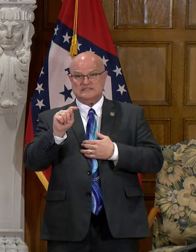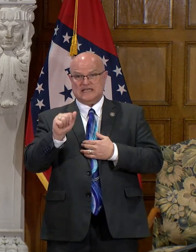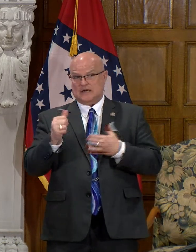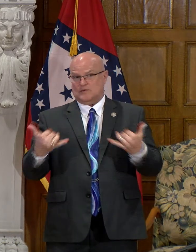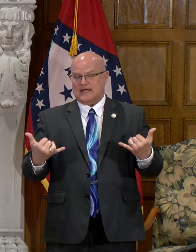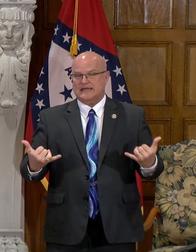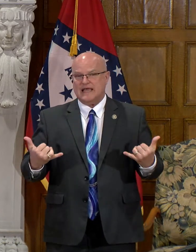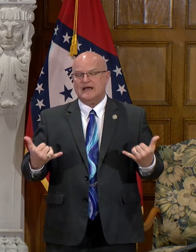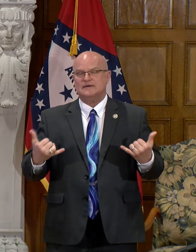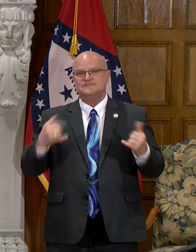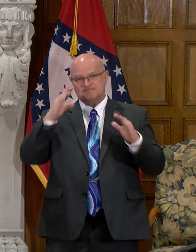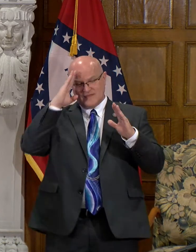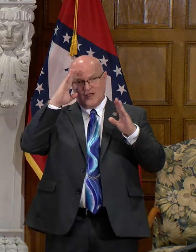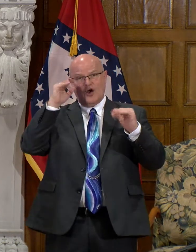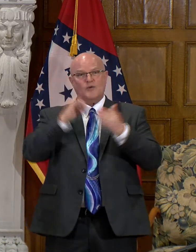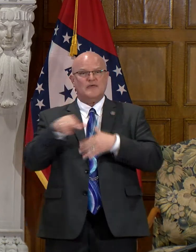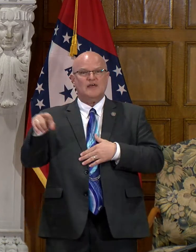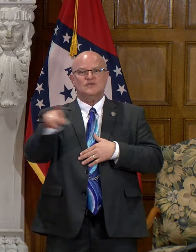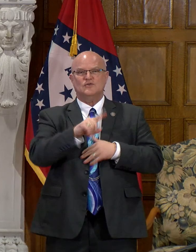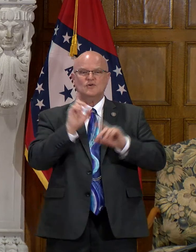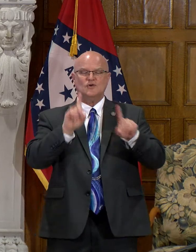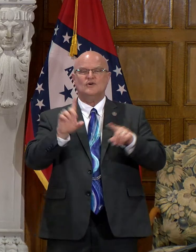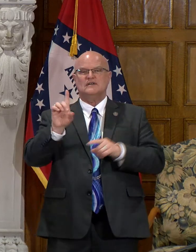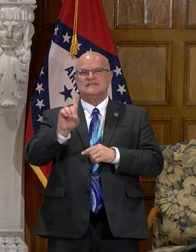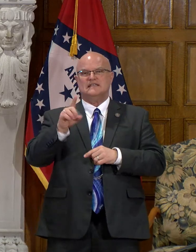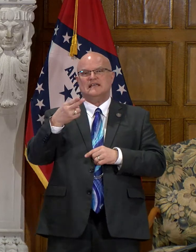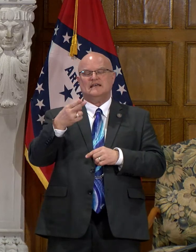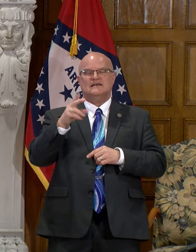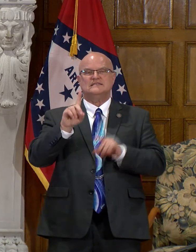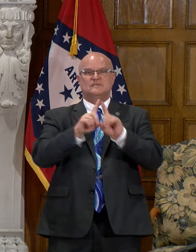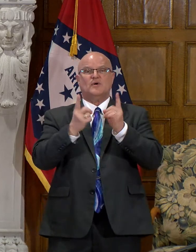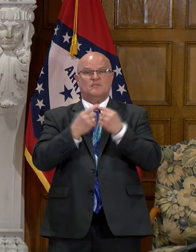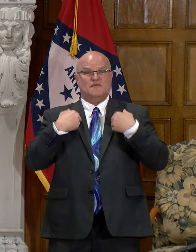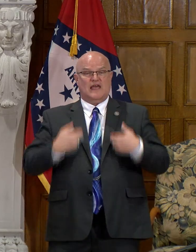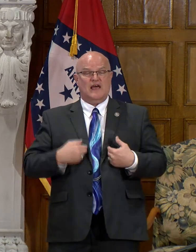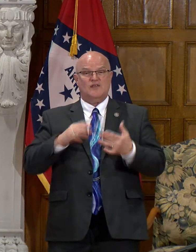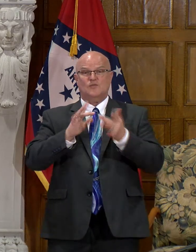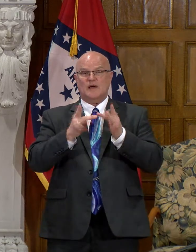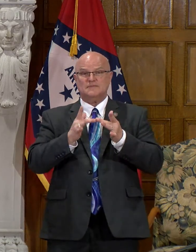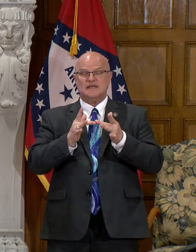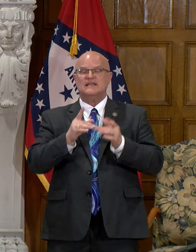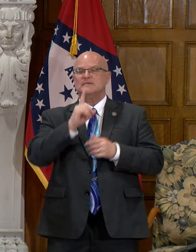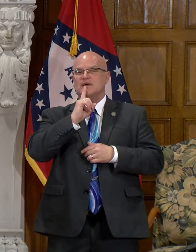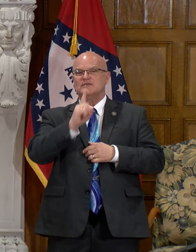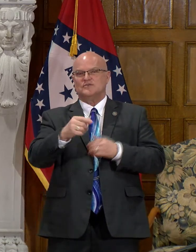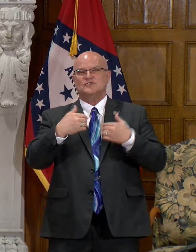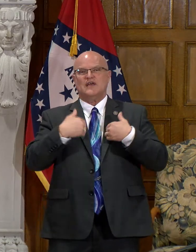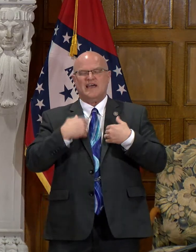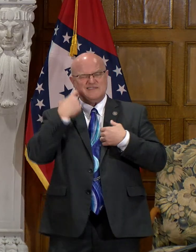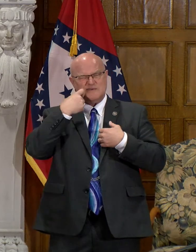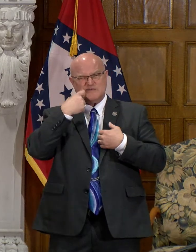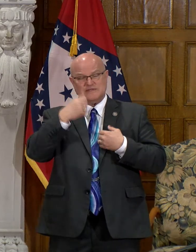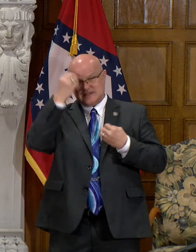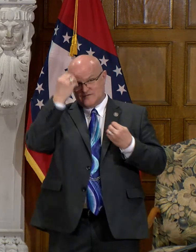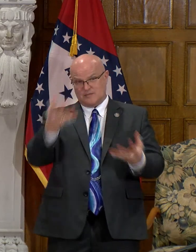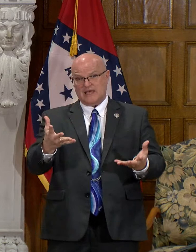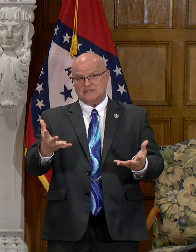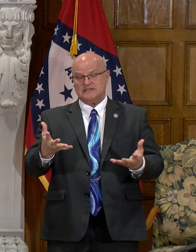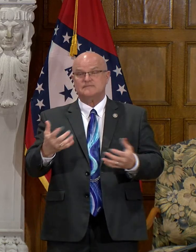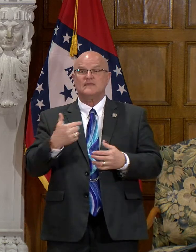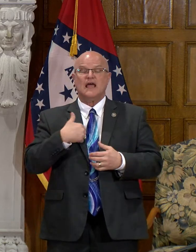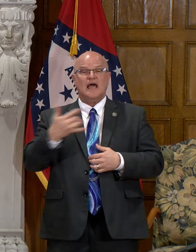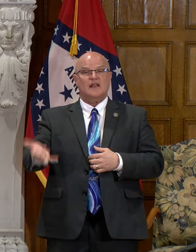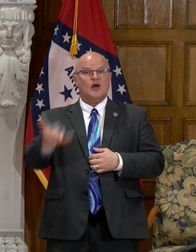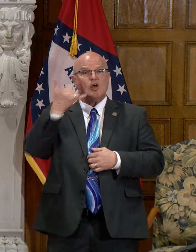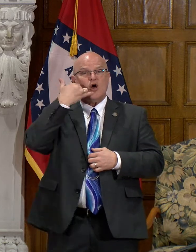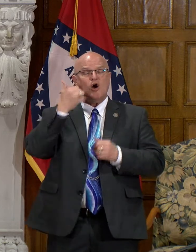this point. I hope that you'll go to the Department of Health website to make sure you have the most recent information. I did have